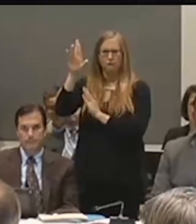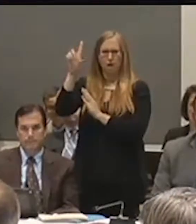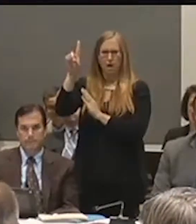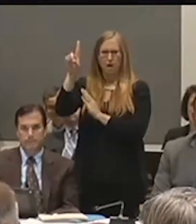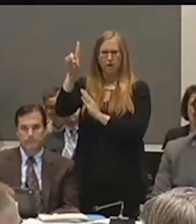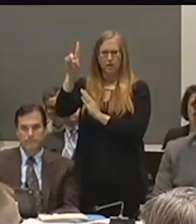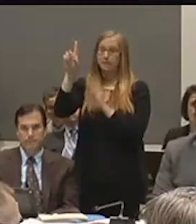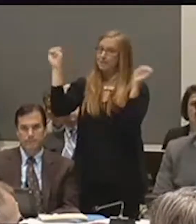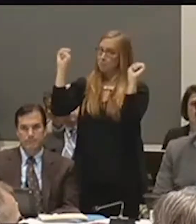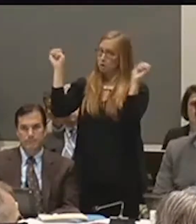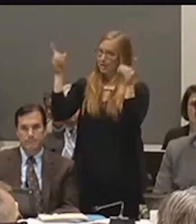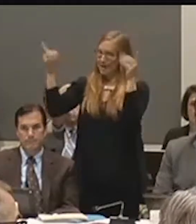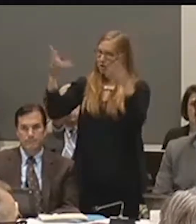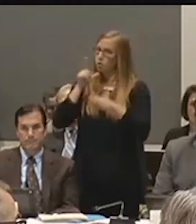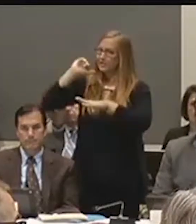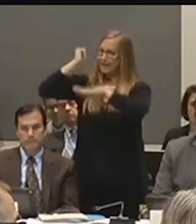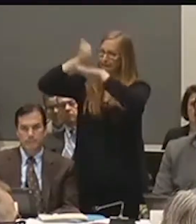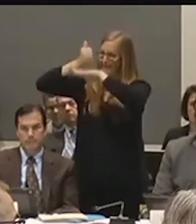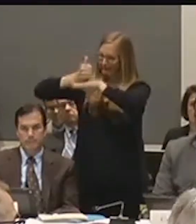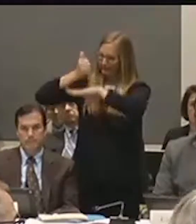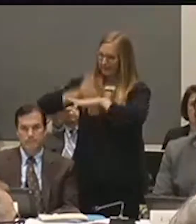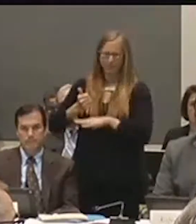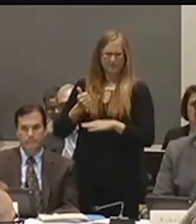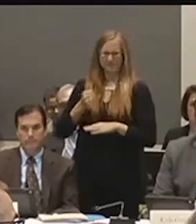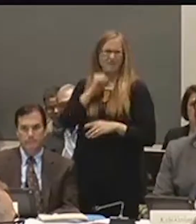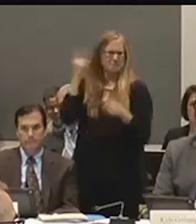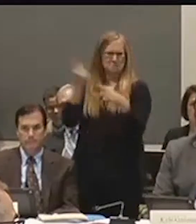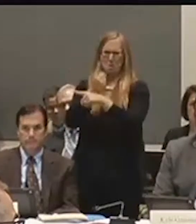by emergency managers, thank you, and others.